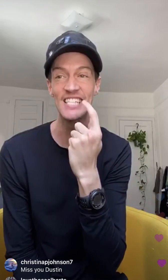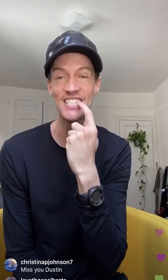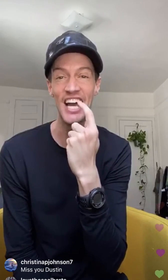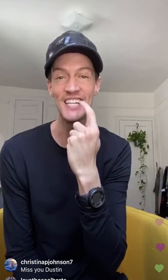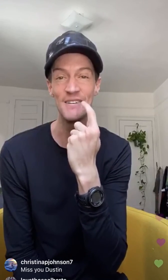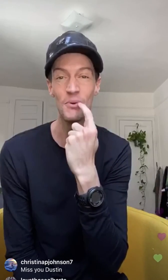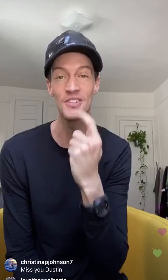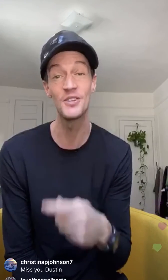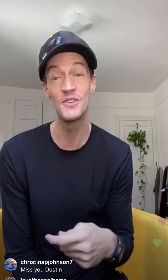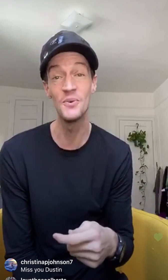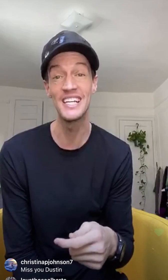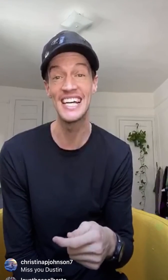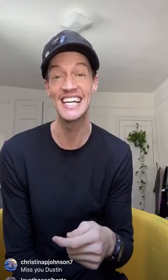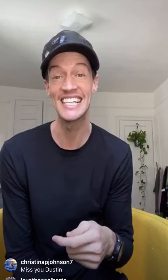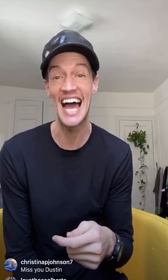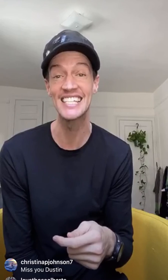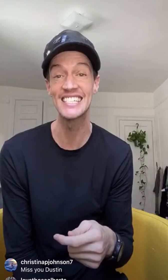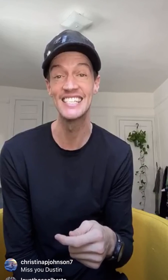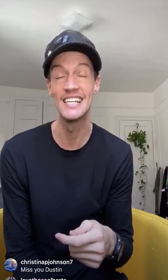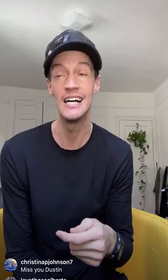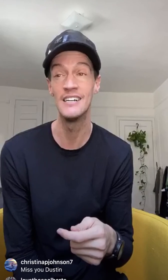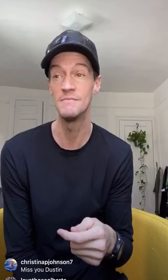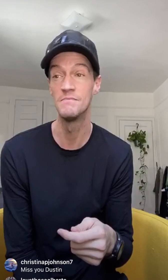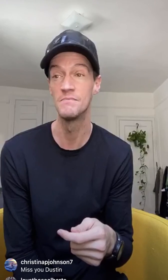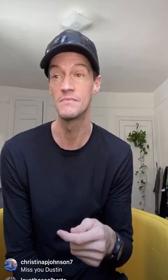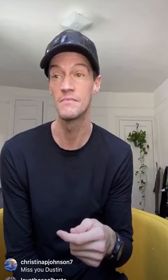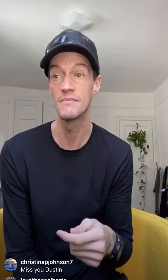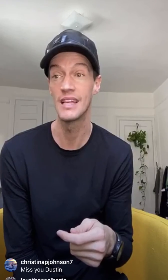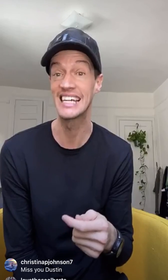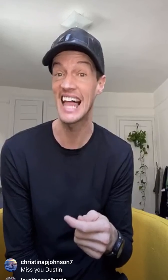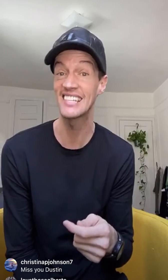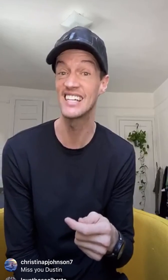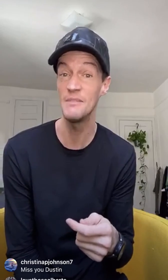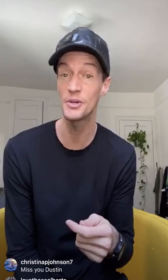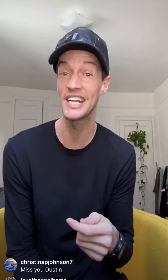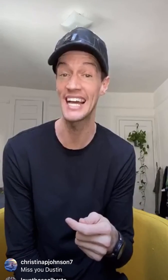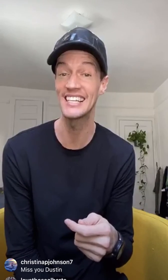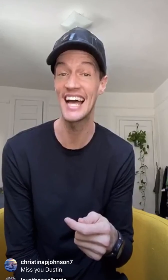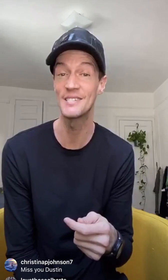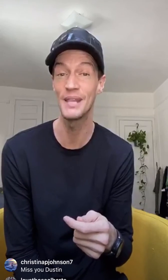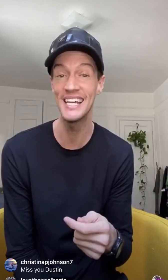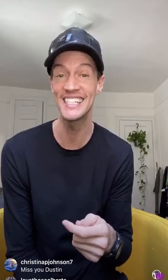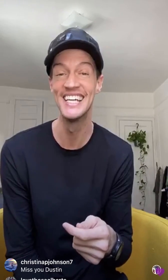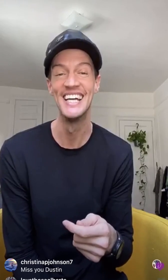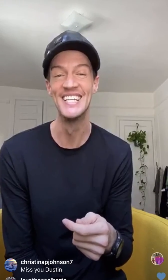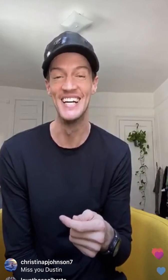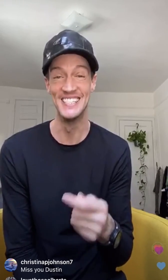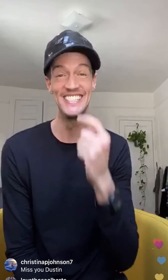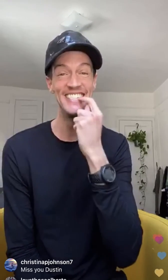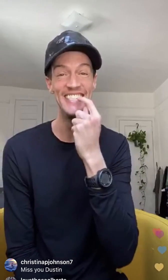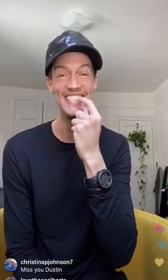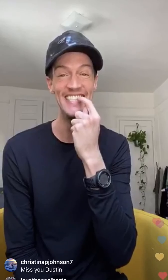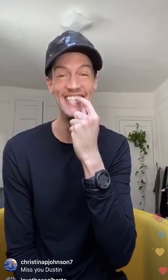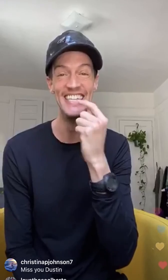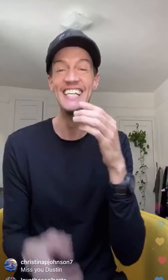Napkin, you just wipe your mouth. Napkin. If you're talking about glass, china, dish, porcelain, you just